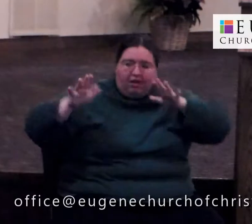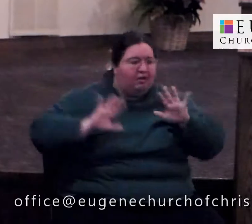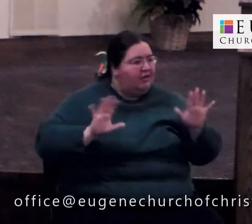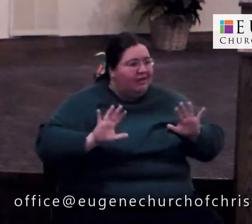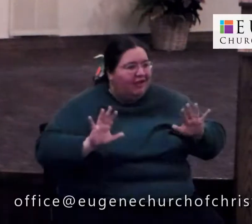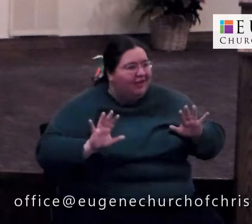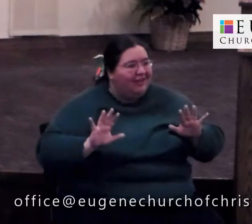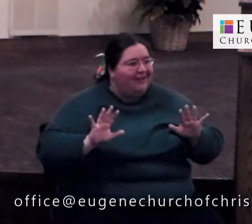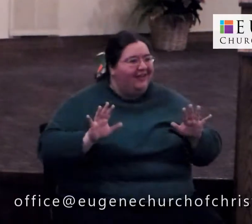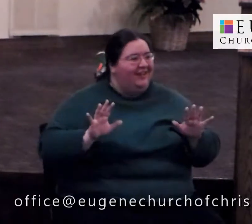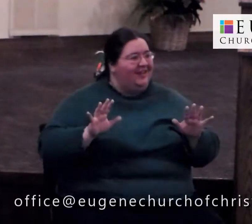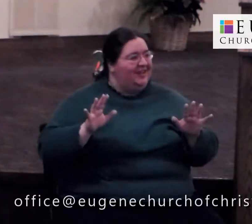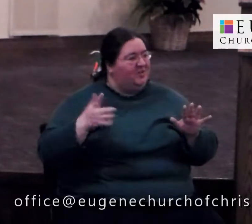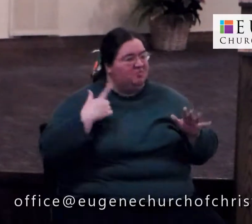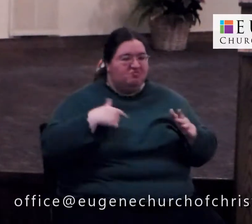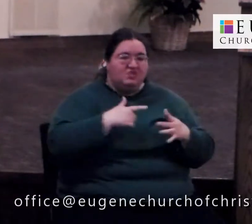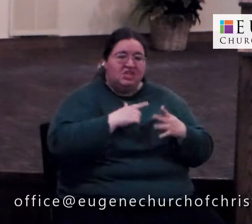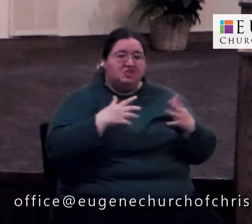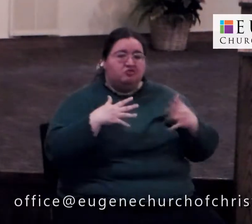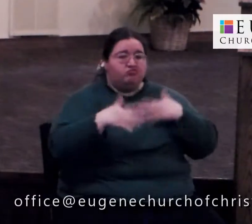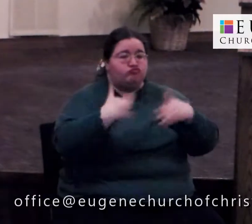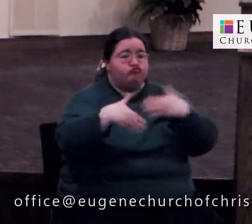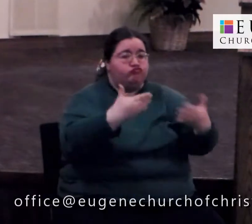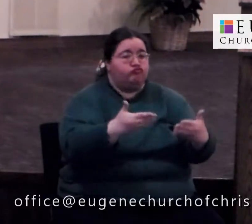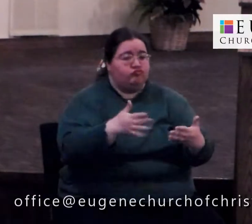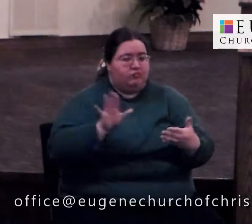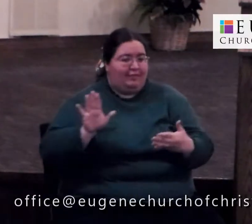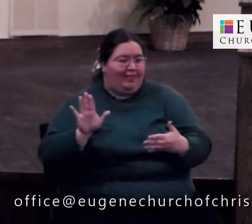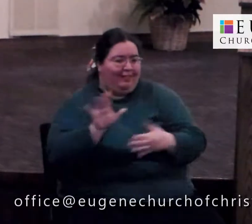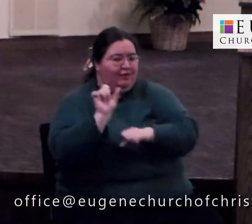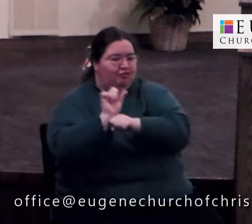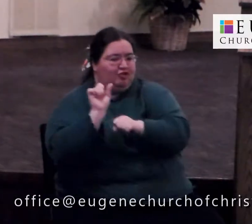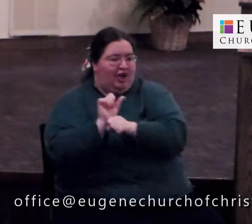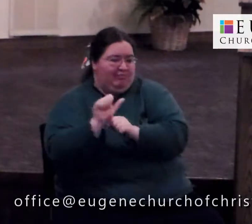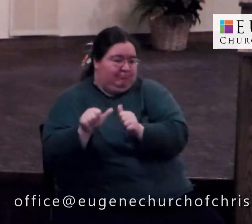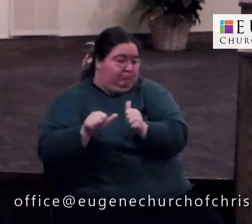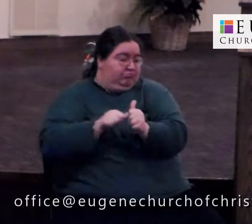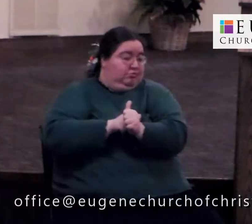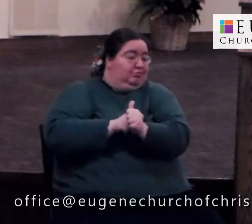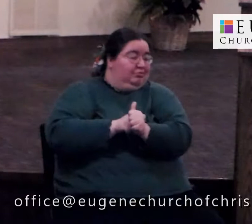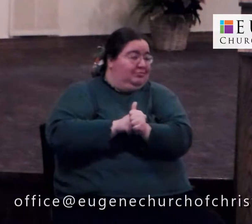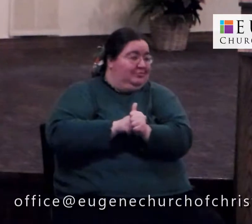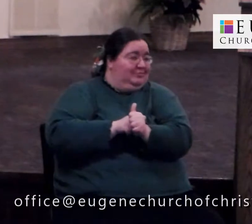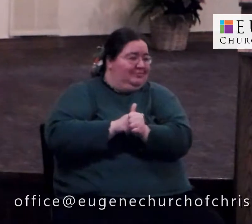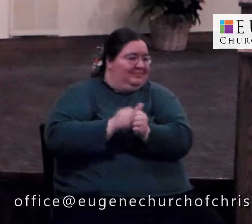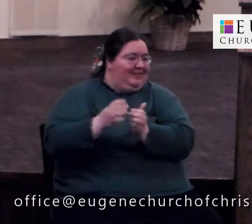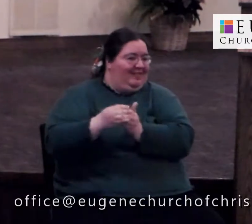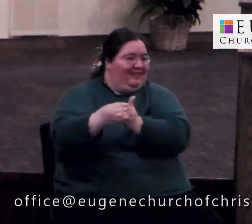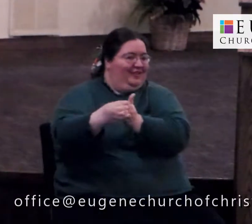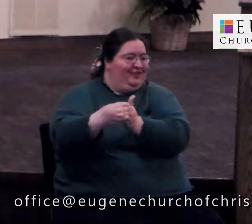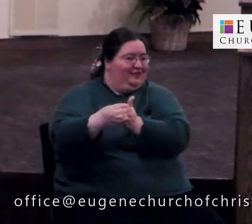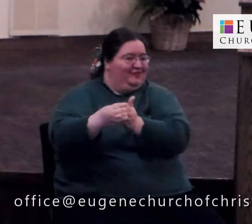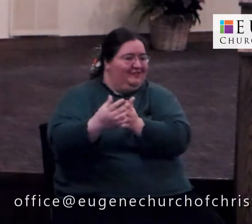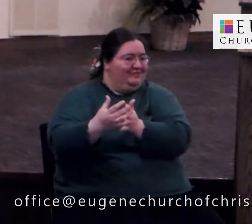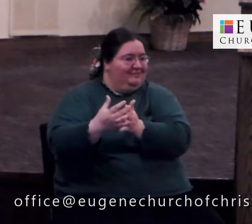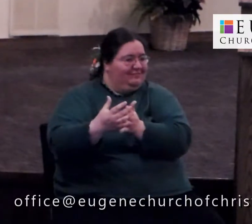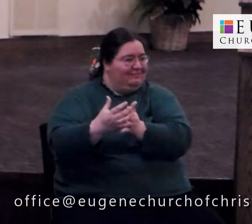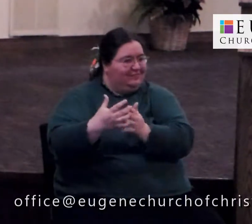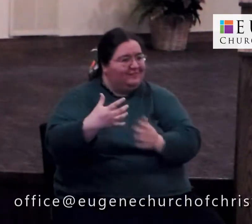do what we do. And so much of what they do is behind the scenes. But I will tell you that among us we have shepherds, and that we are